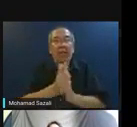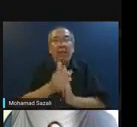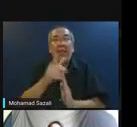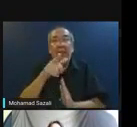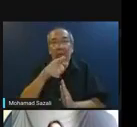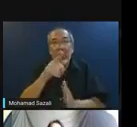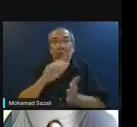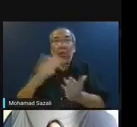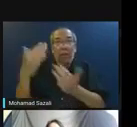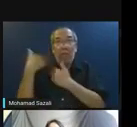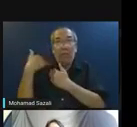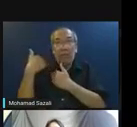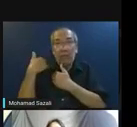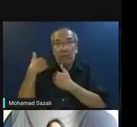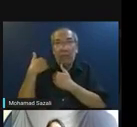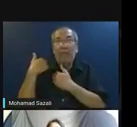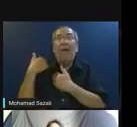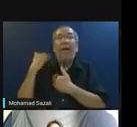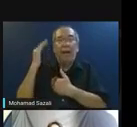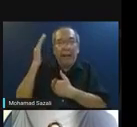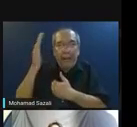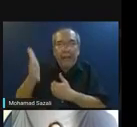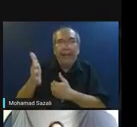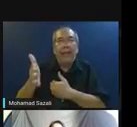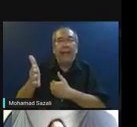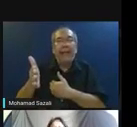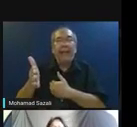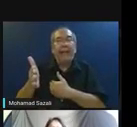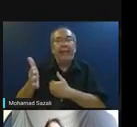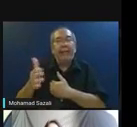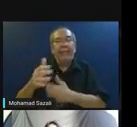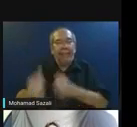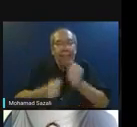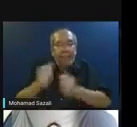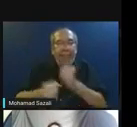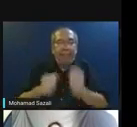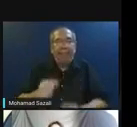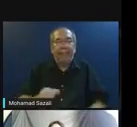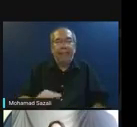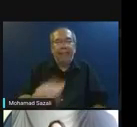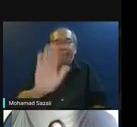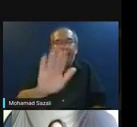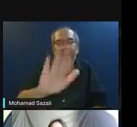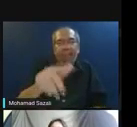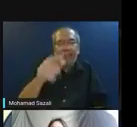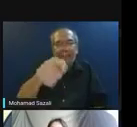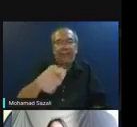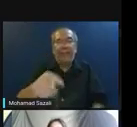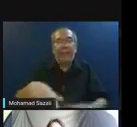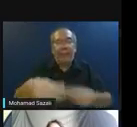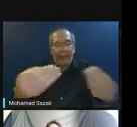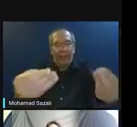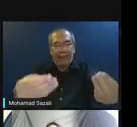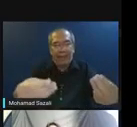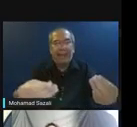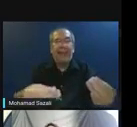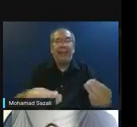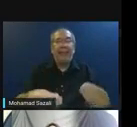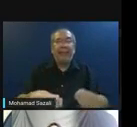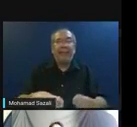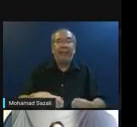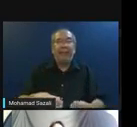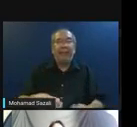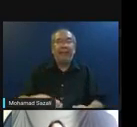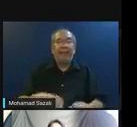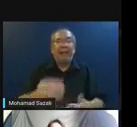like, oh, okay, maybe like we take out the things and we like, take. But the person might not be responding to you. So what you do is